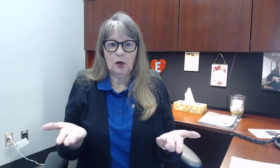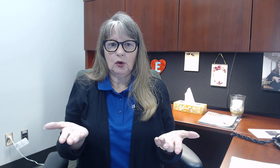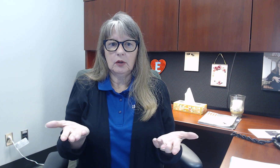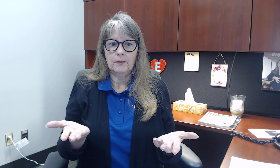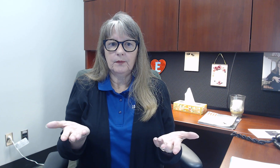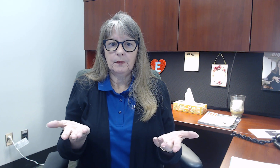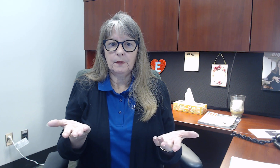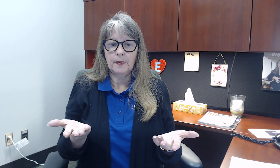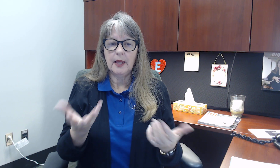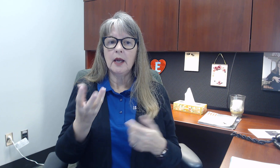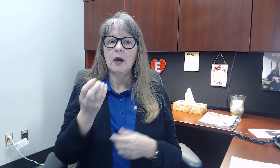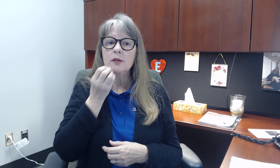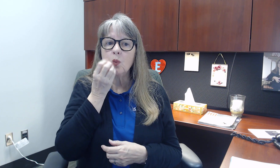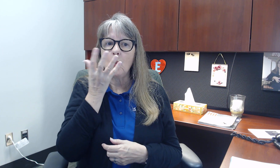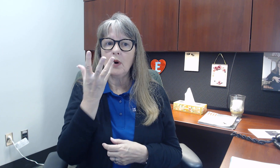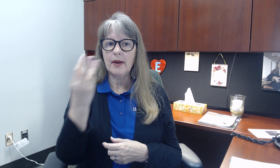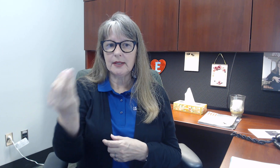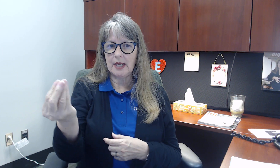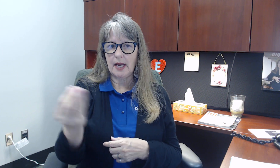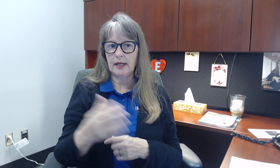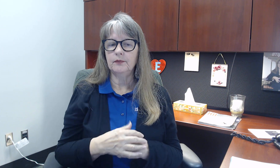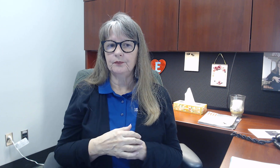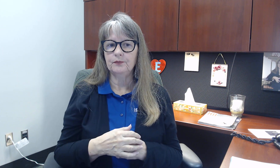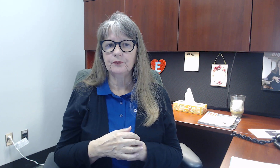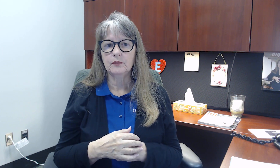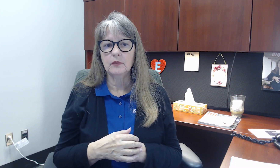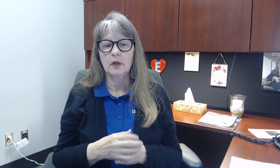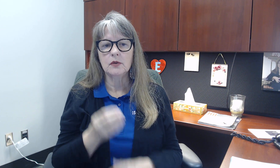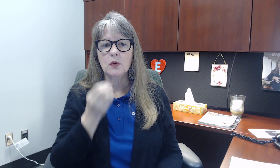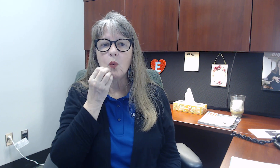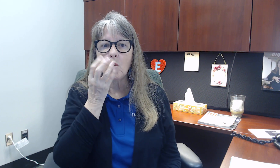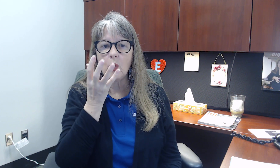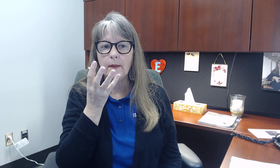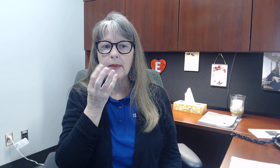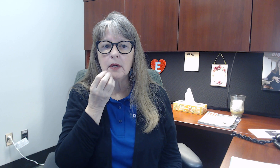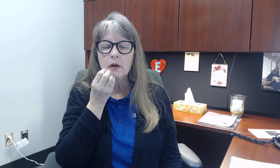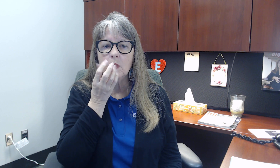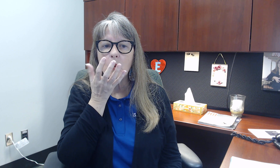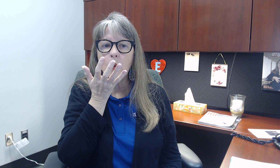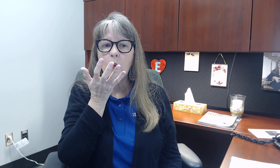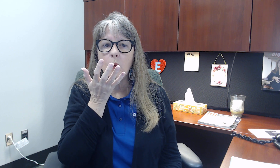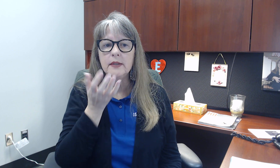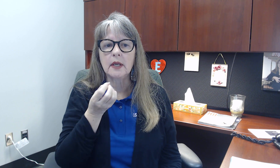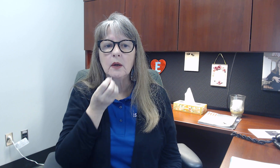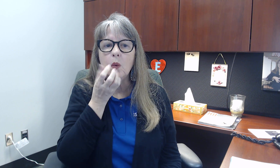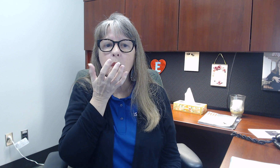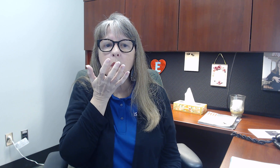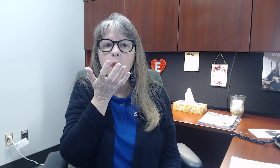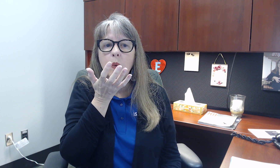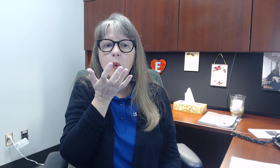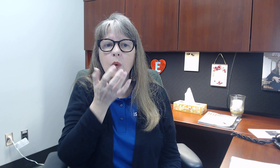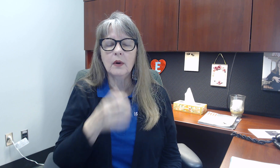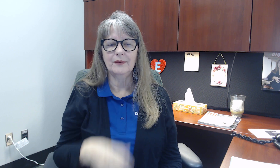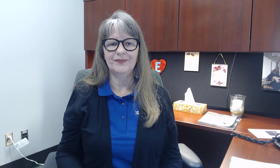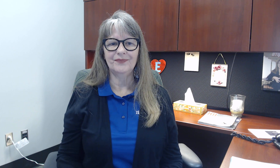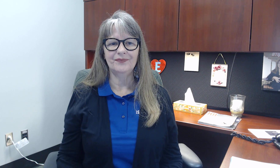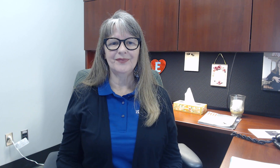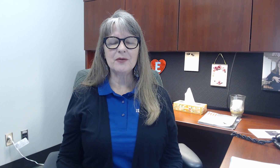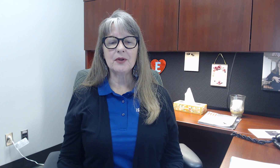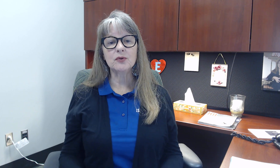here. It's warm outside. So warm. It's like a, anyway, those are kind